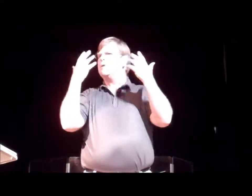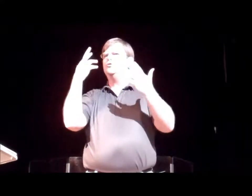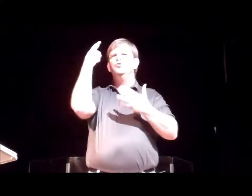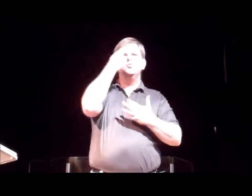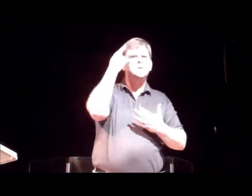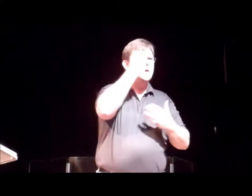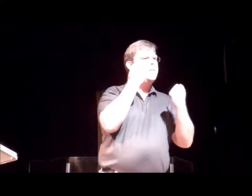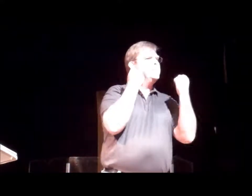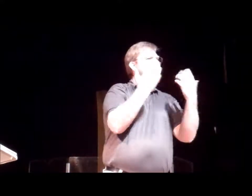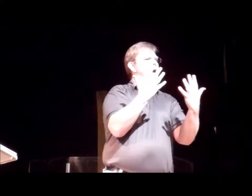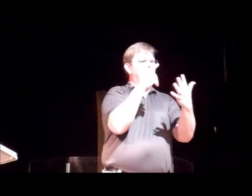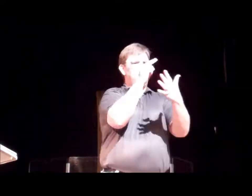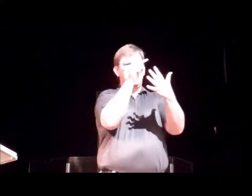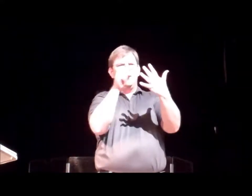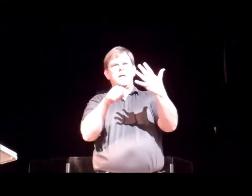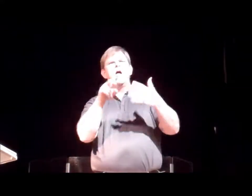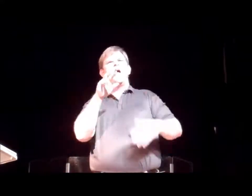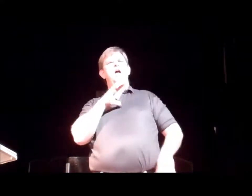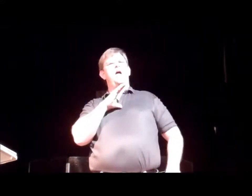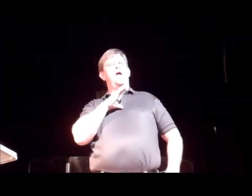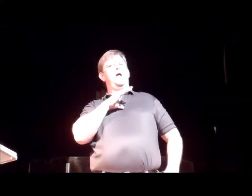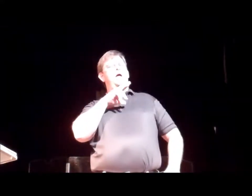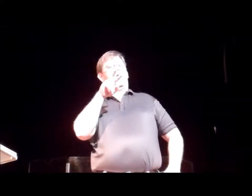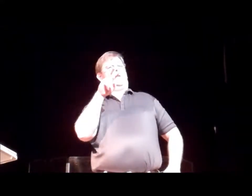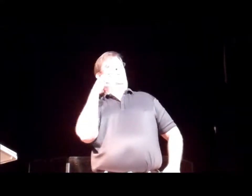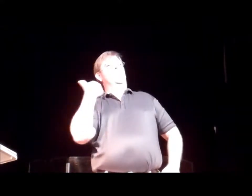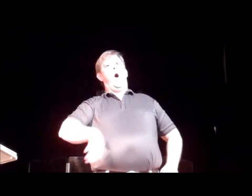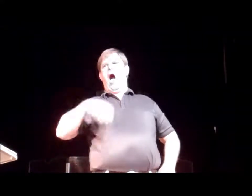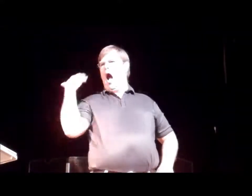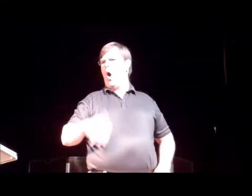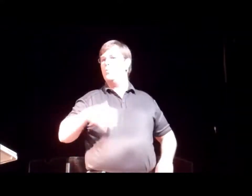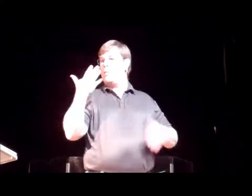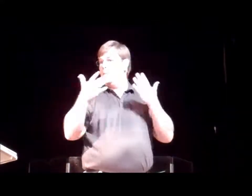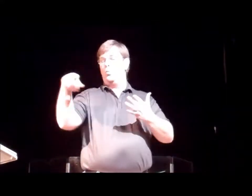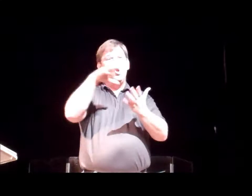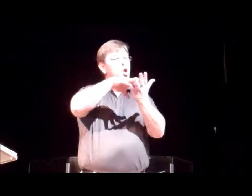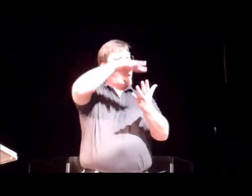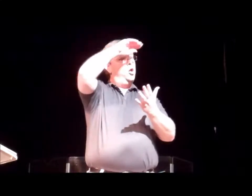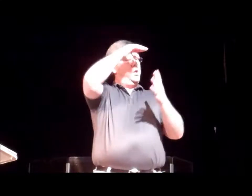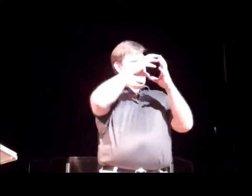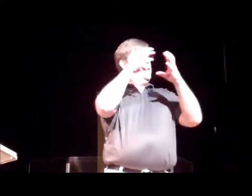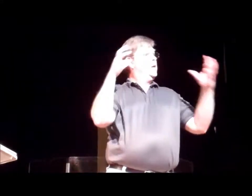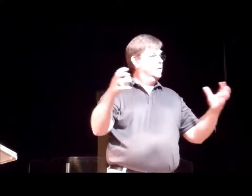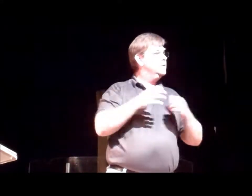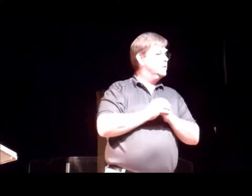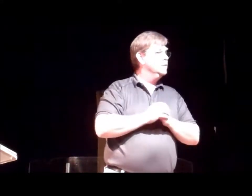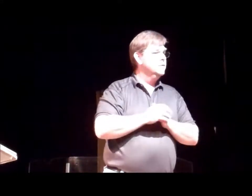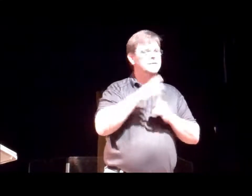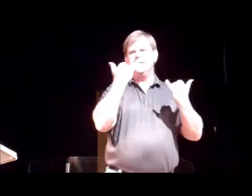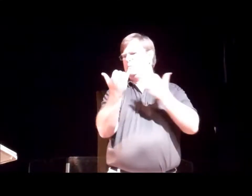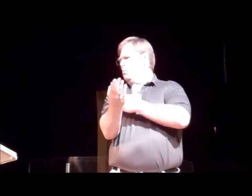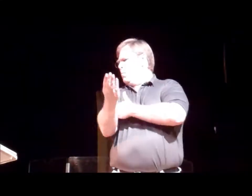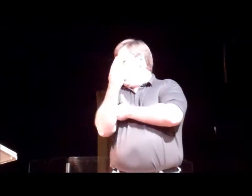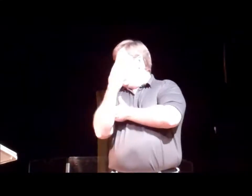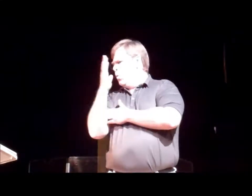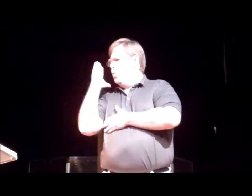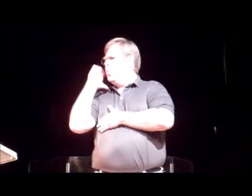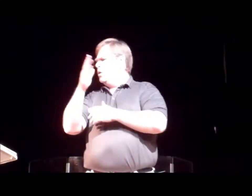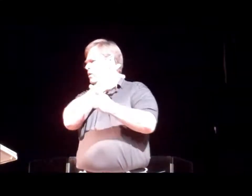awakenings here. Maybe you finally come to realize that there are some other reasons behind all this that you weren't aware of. I don't know about you, but I have